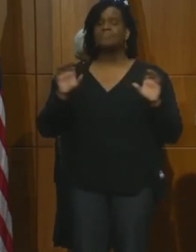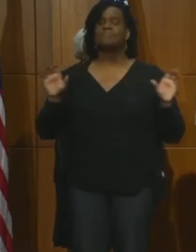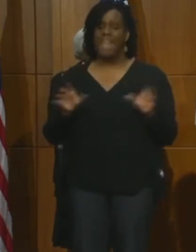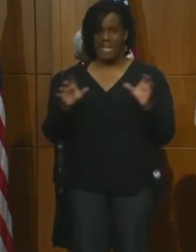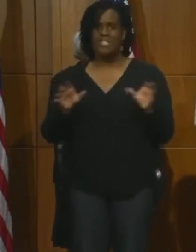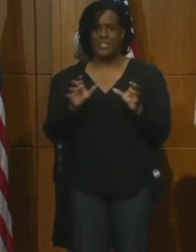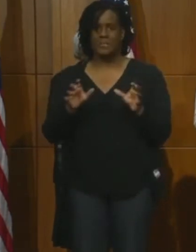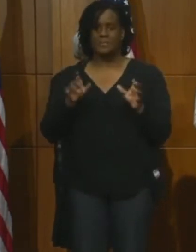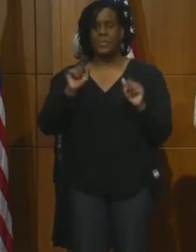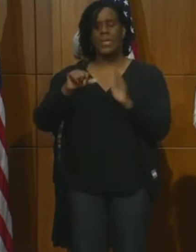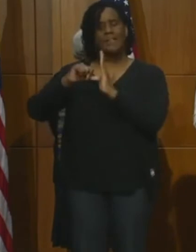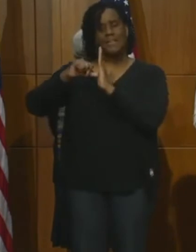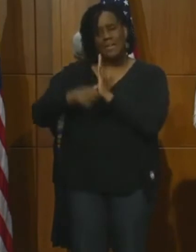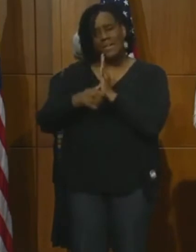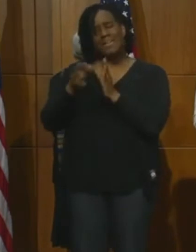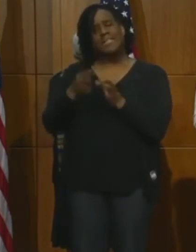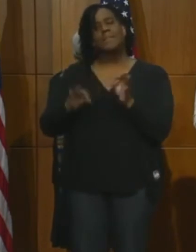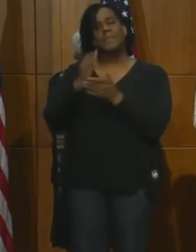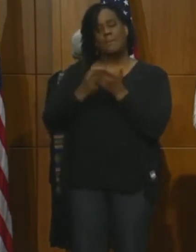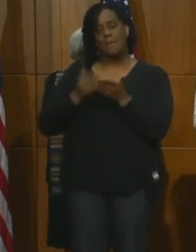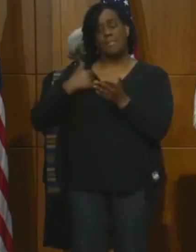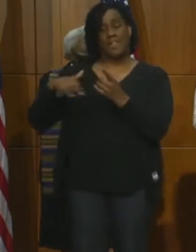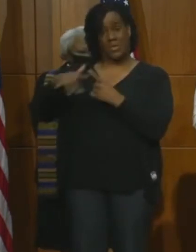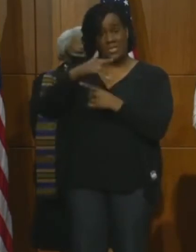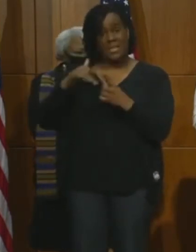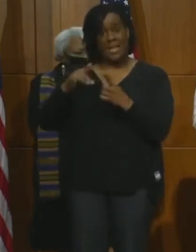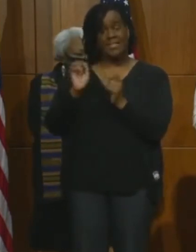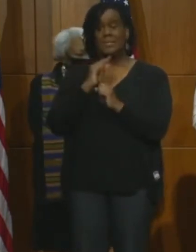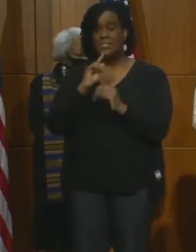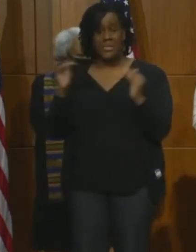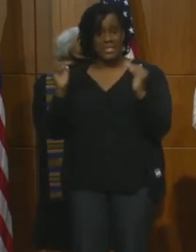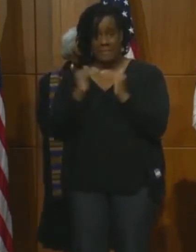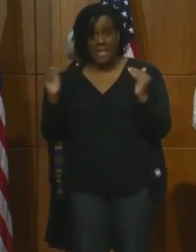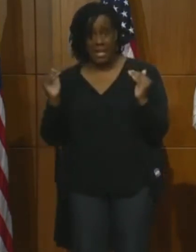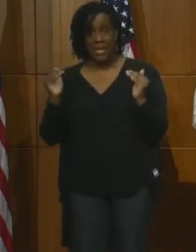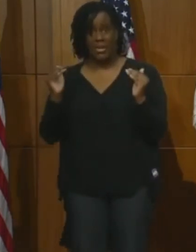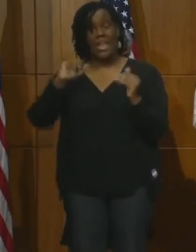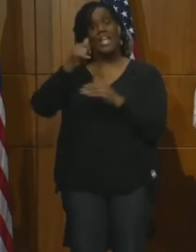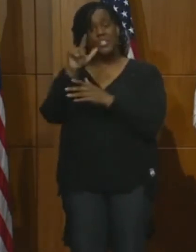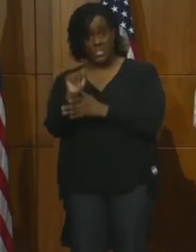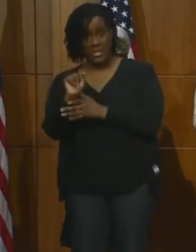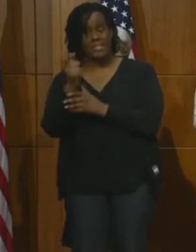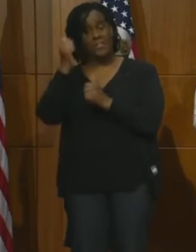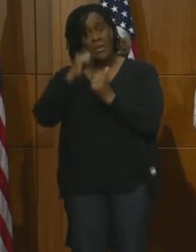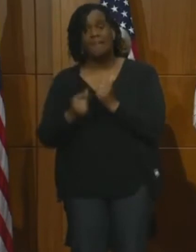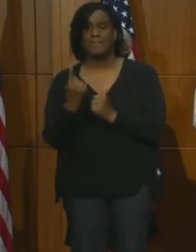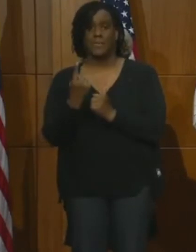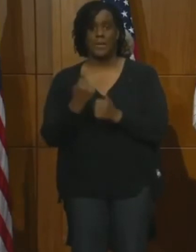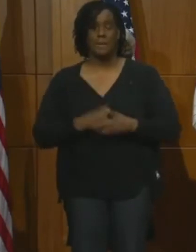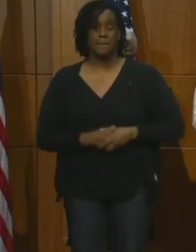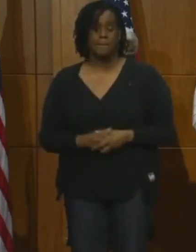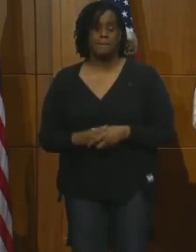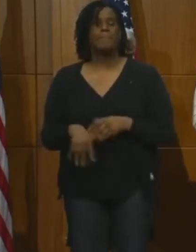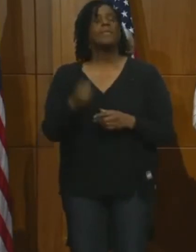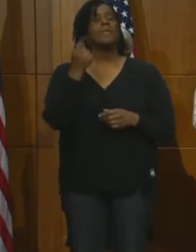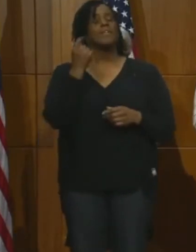our society and ensure that it is fair, equitable, and just for everyone. Now,